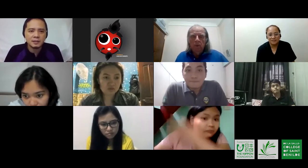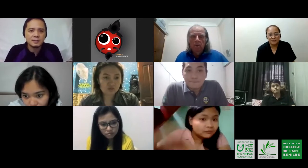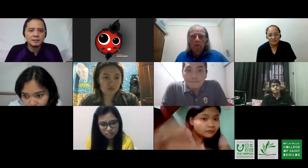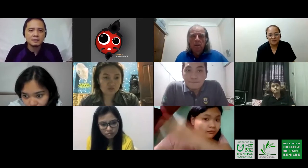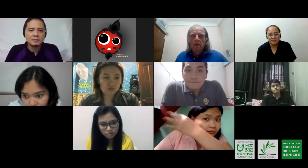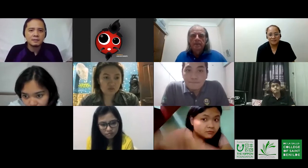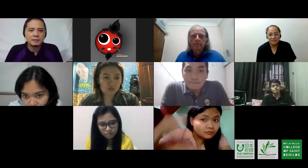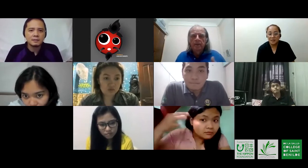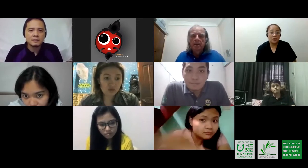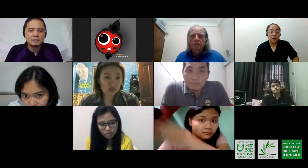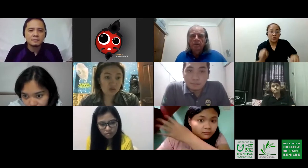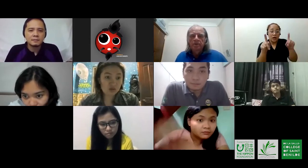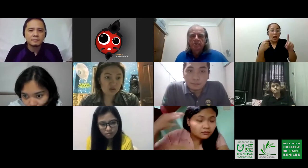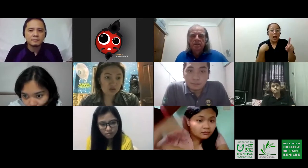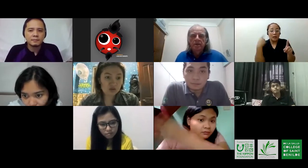Yeah, I think Ming has a question now.